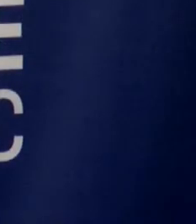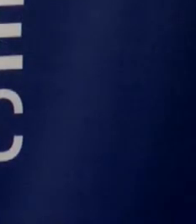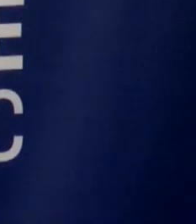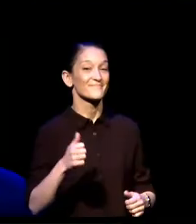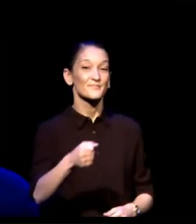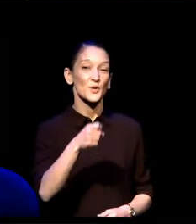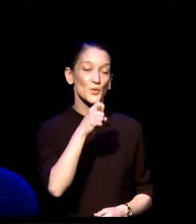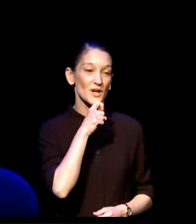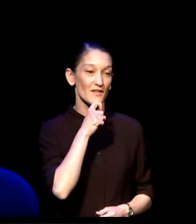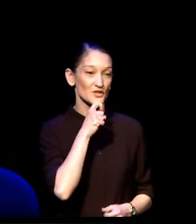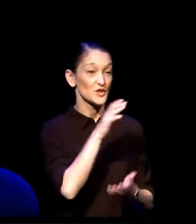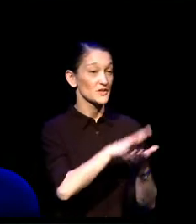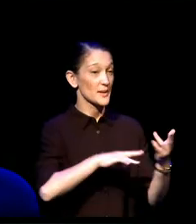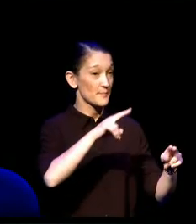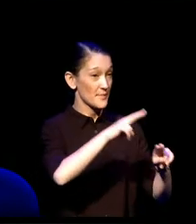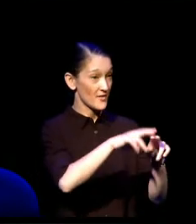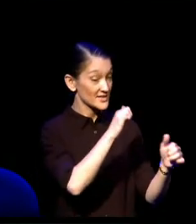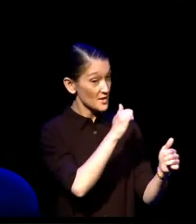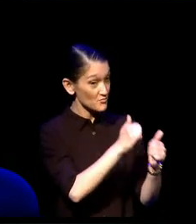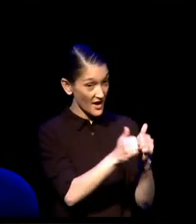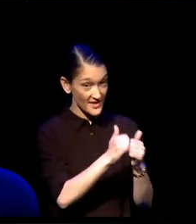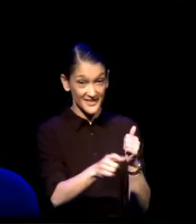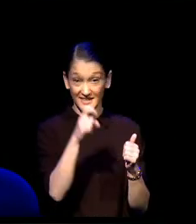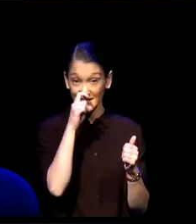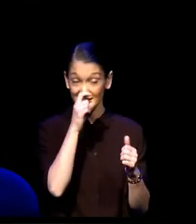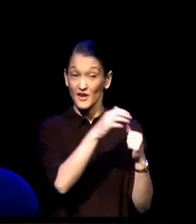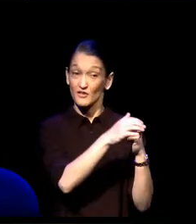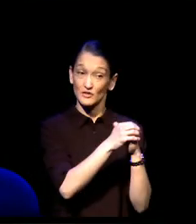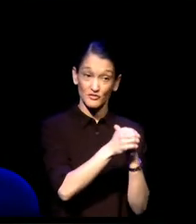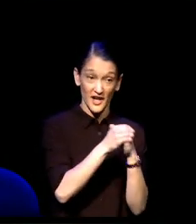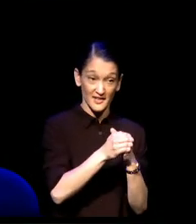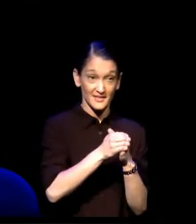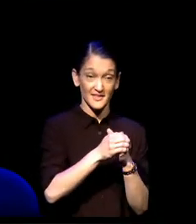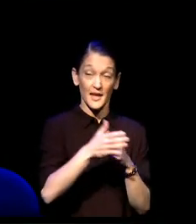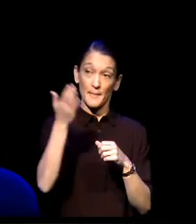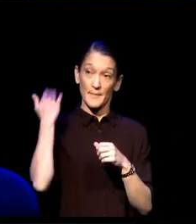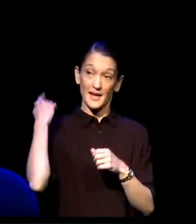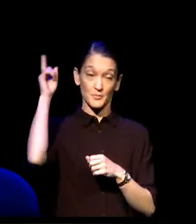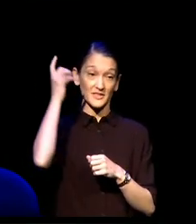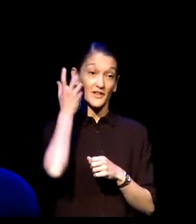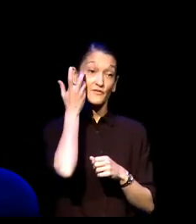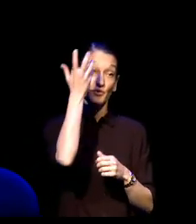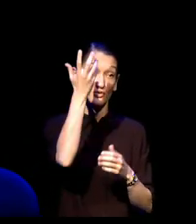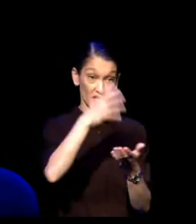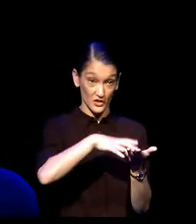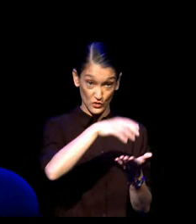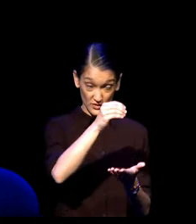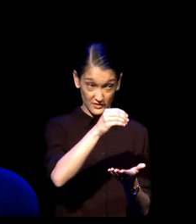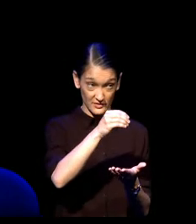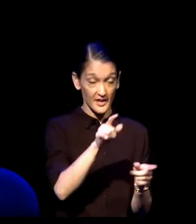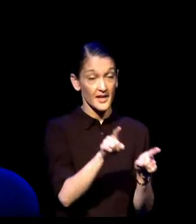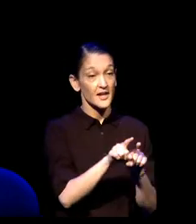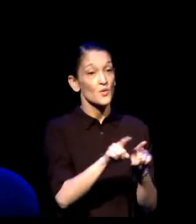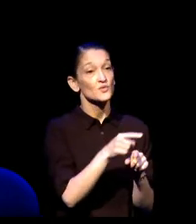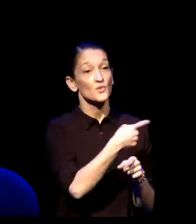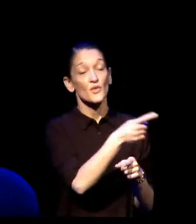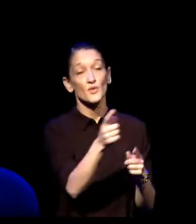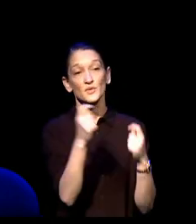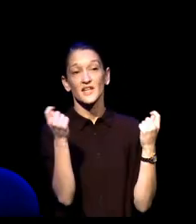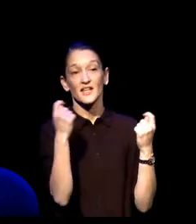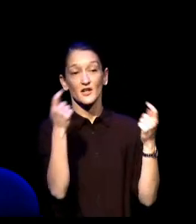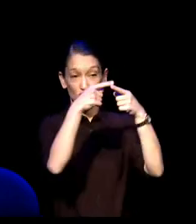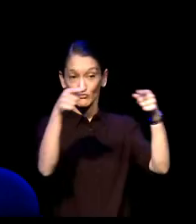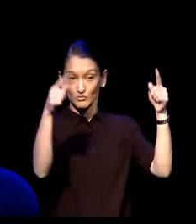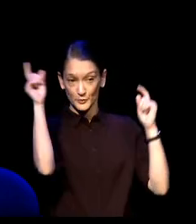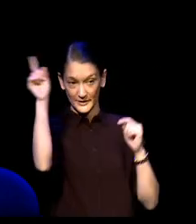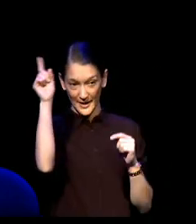Good afternoon, parents, brothers, sisters, friends, past, present, and future students, and those who are celebrating their